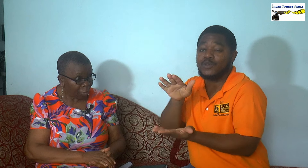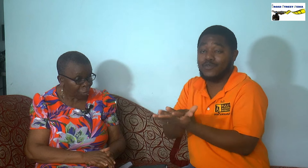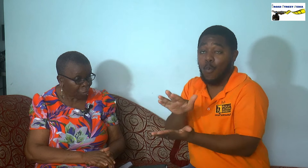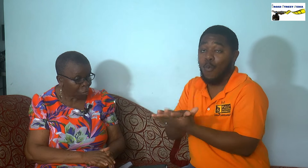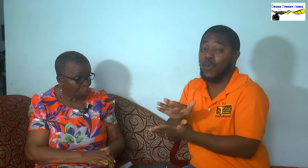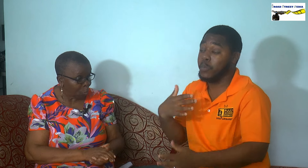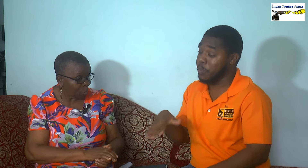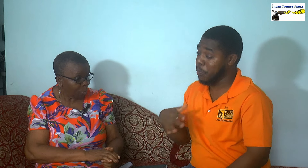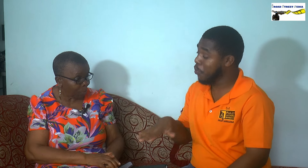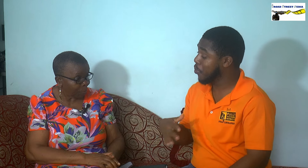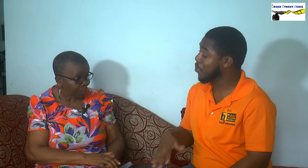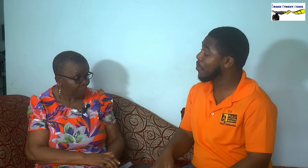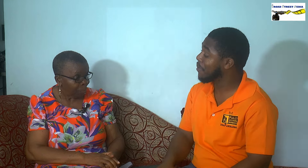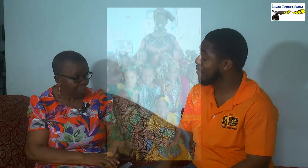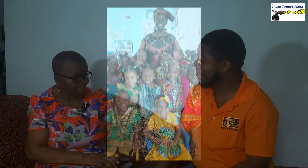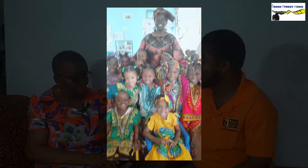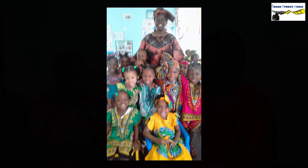nursery school. Uh-huh. Wow.